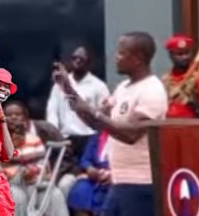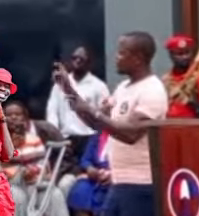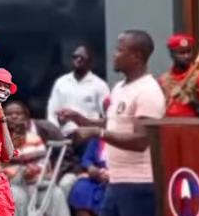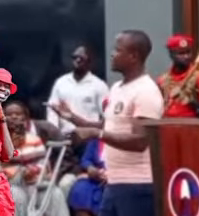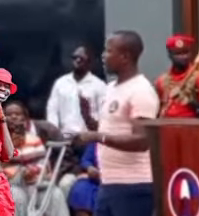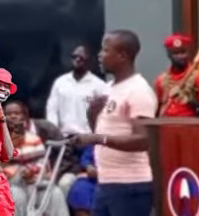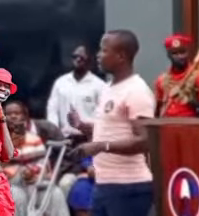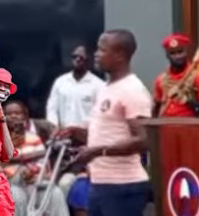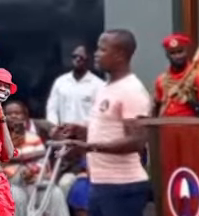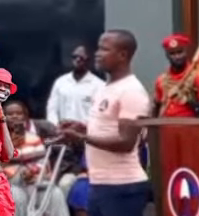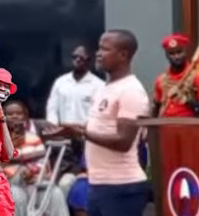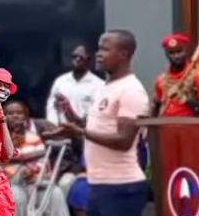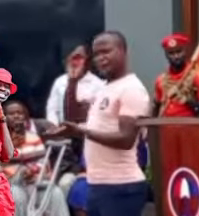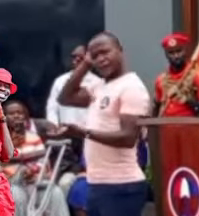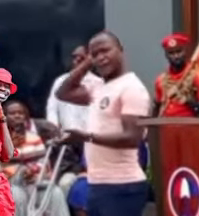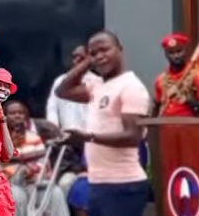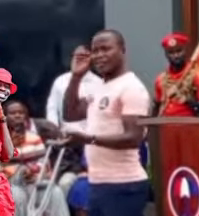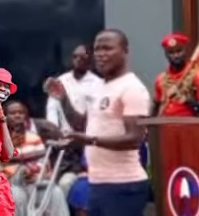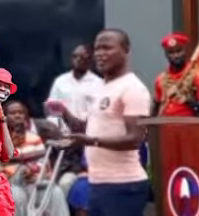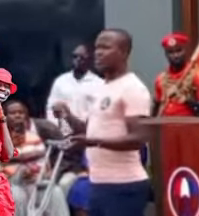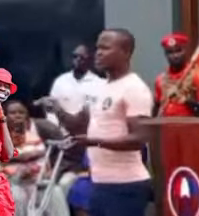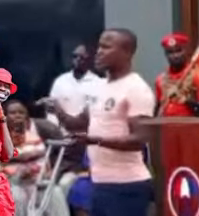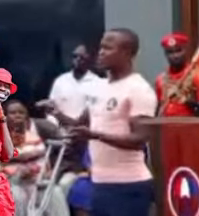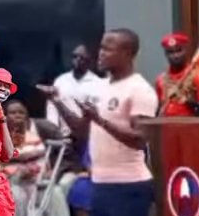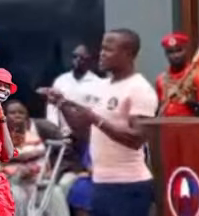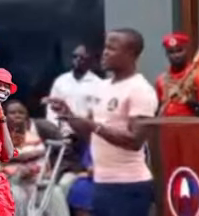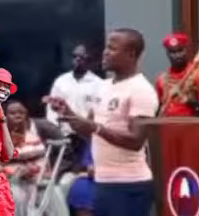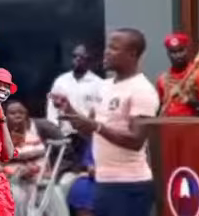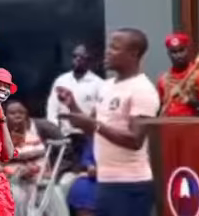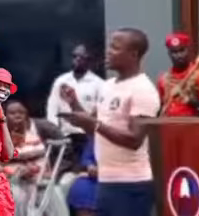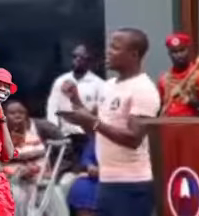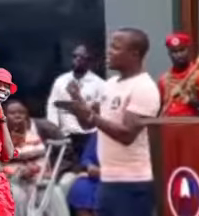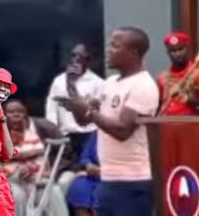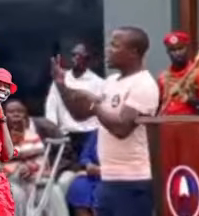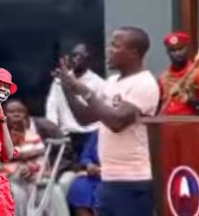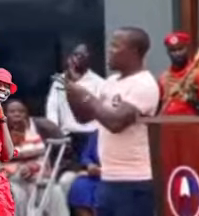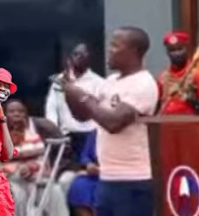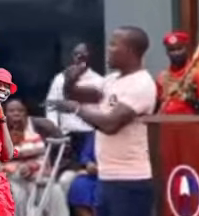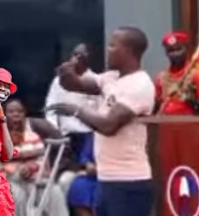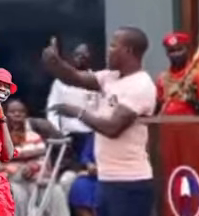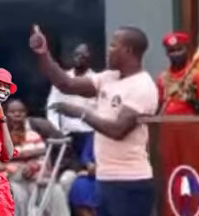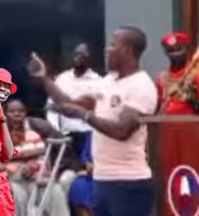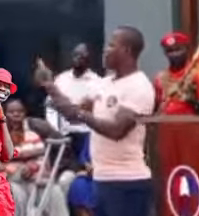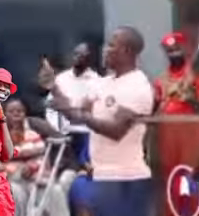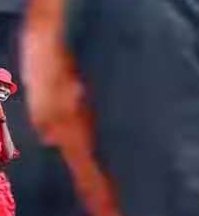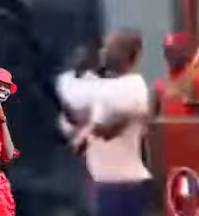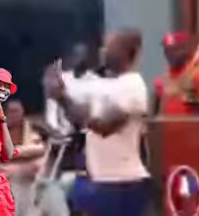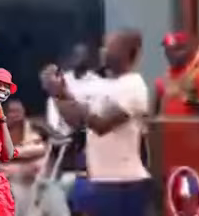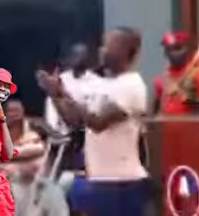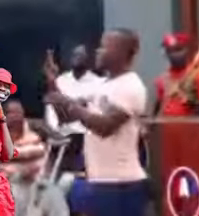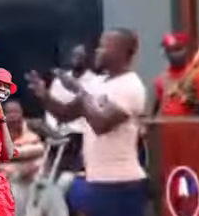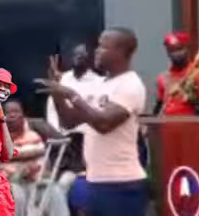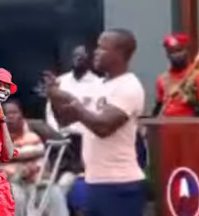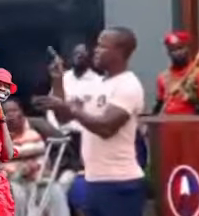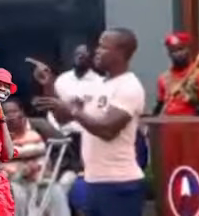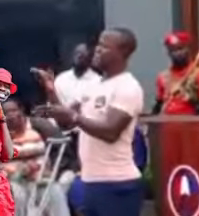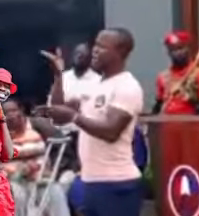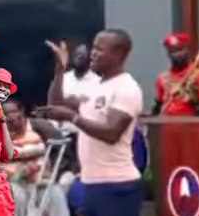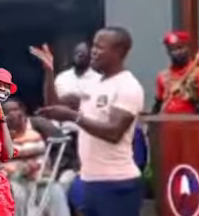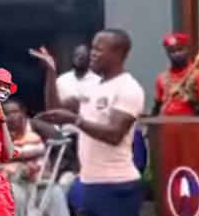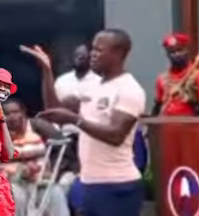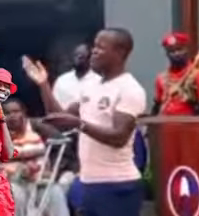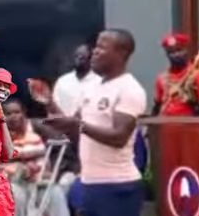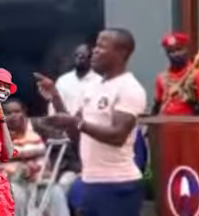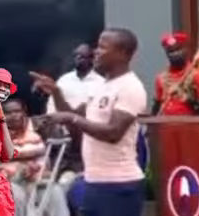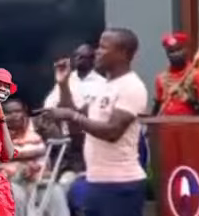And this is not, we are not inventing it. This is what happens in well-governed countries, in developed countries. You can even be